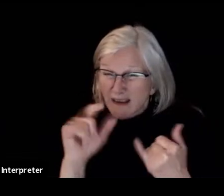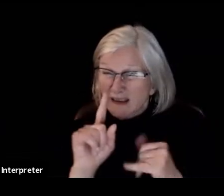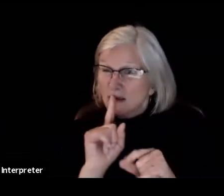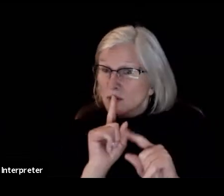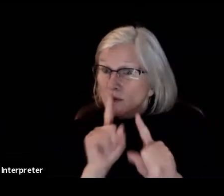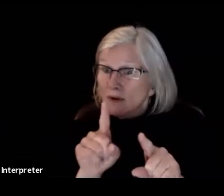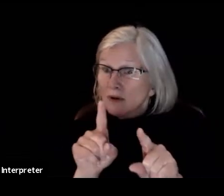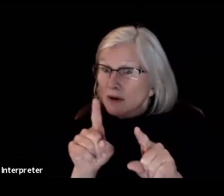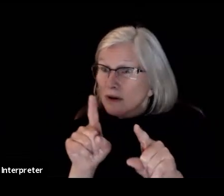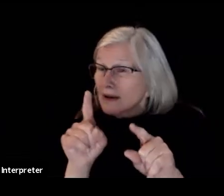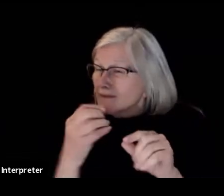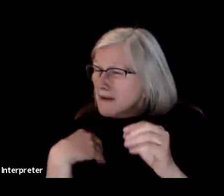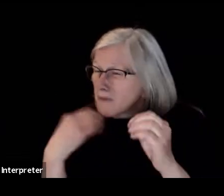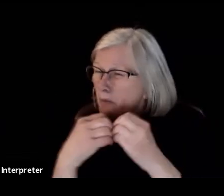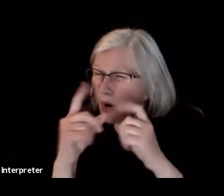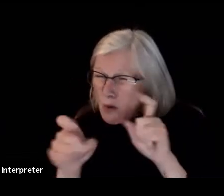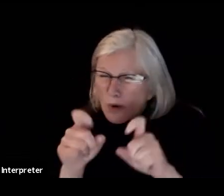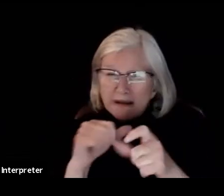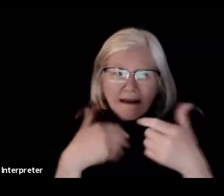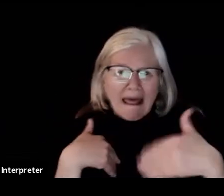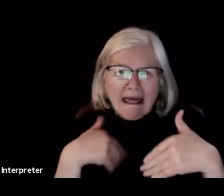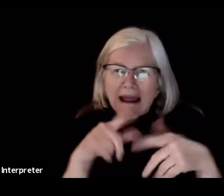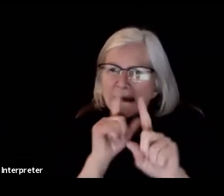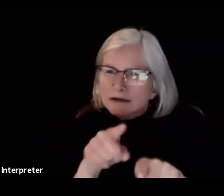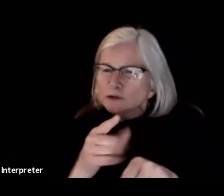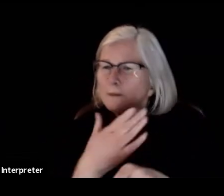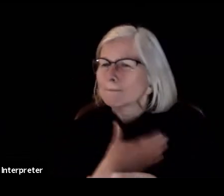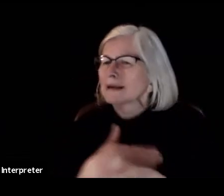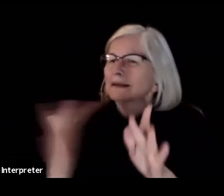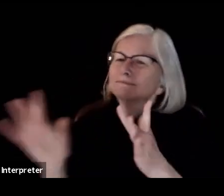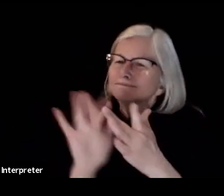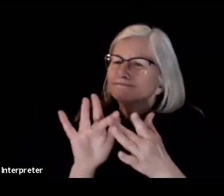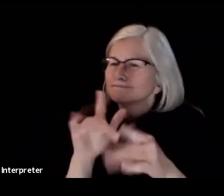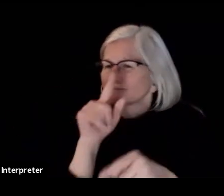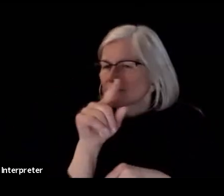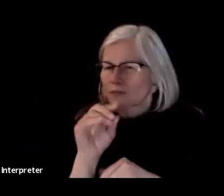office this afternoon. Have a good day, and we will talk with you again soon. That was